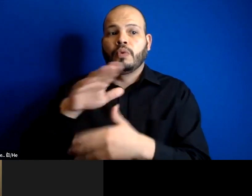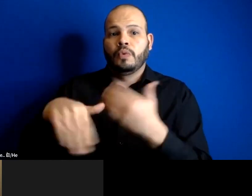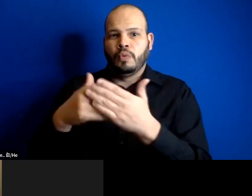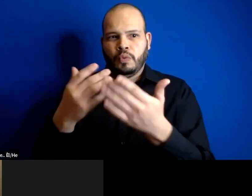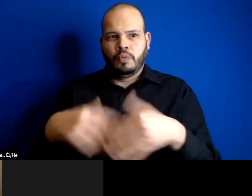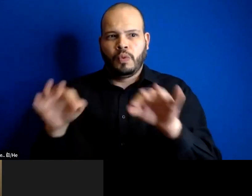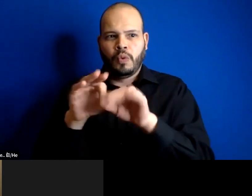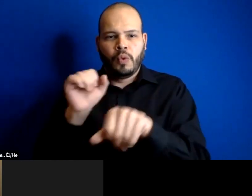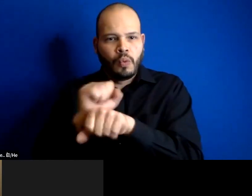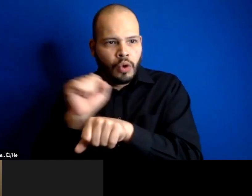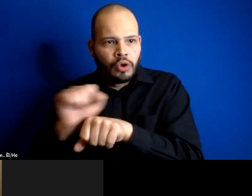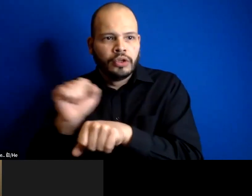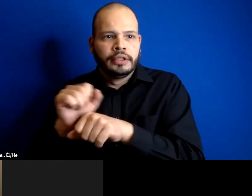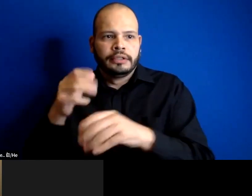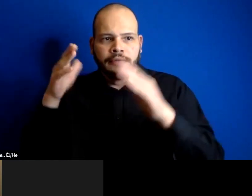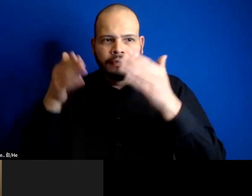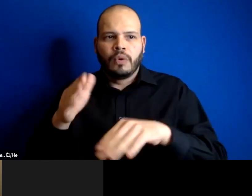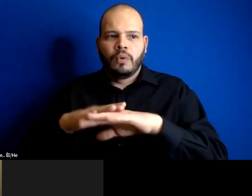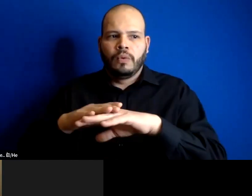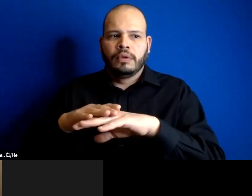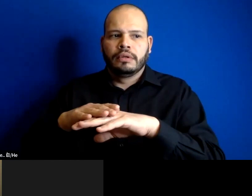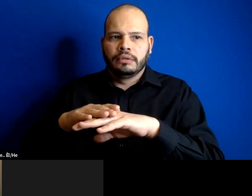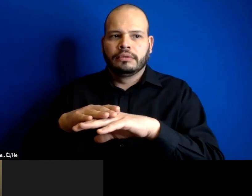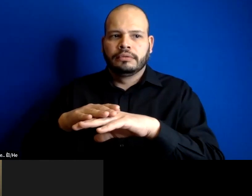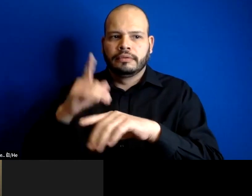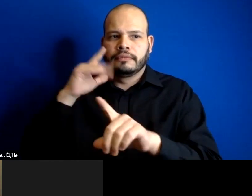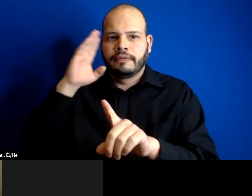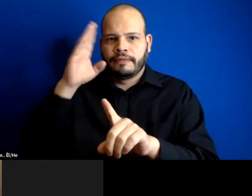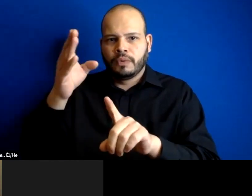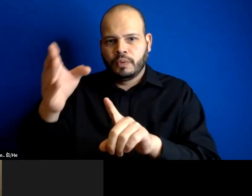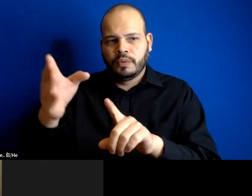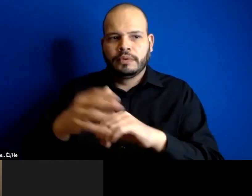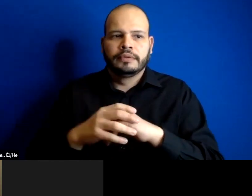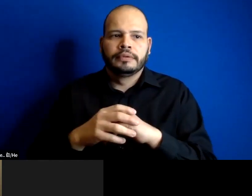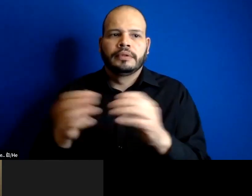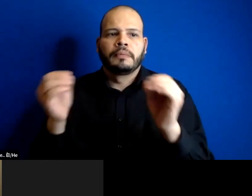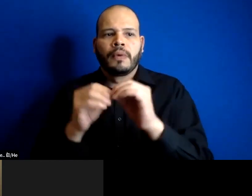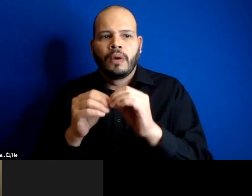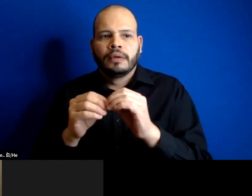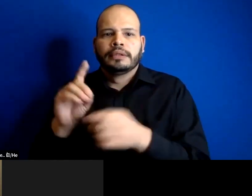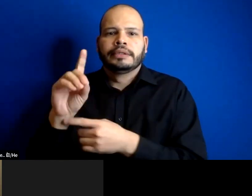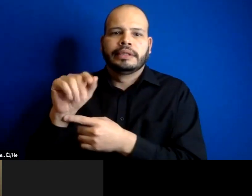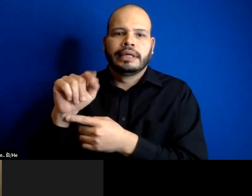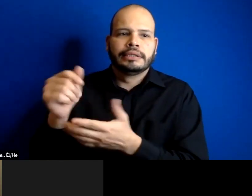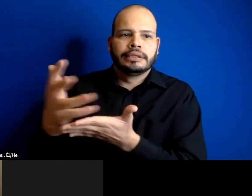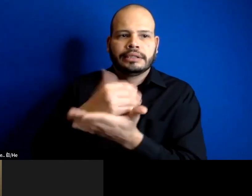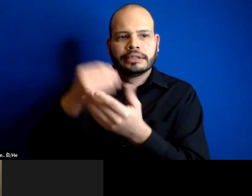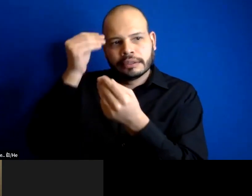focusing on grant towards more data mining for the healthcare